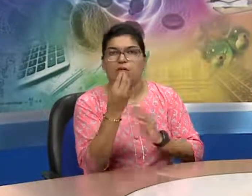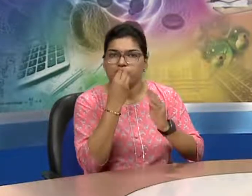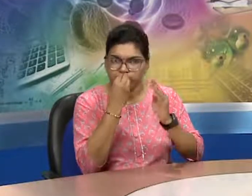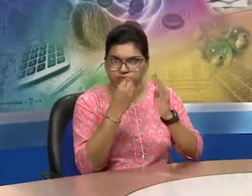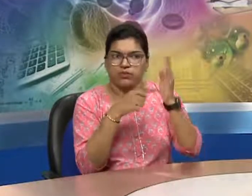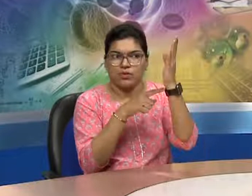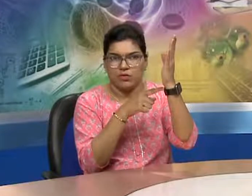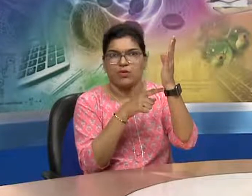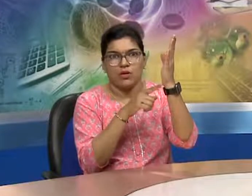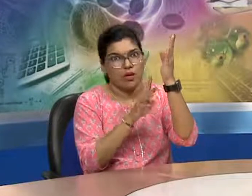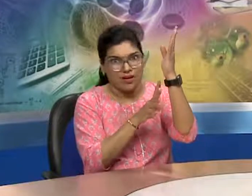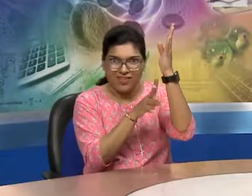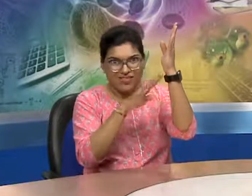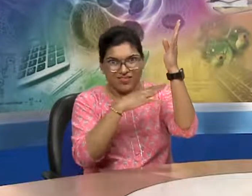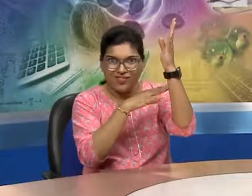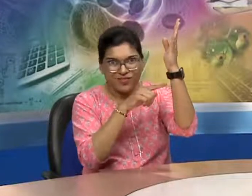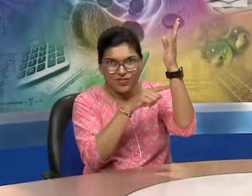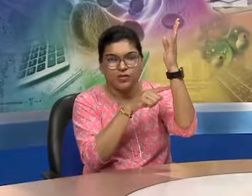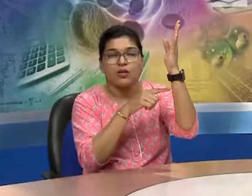was on the leaf